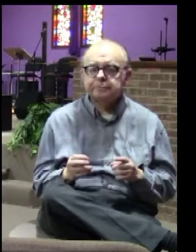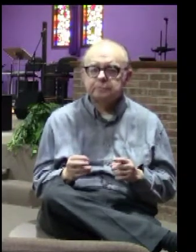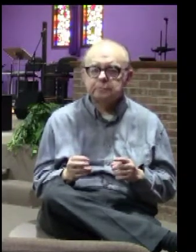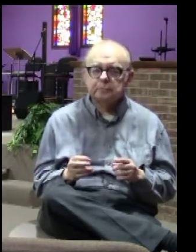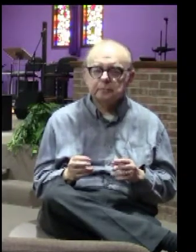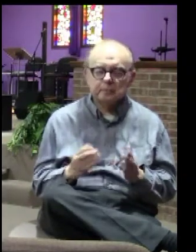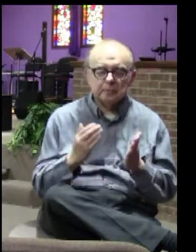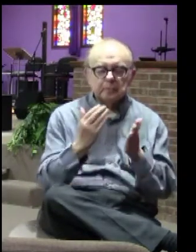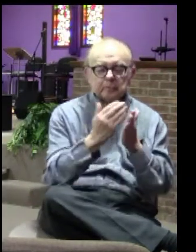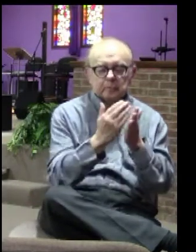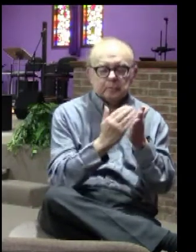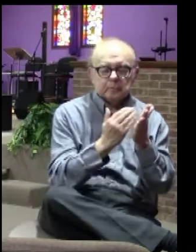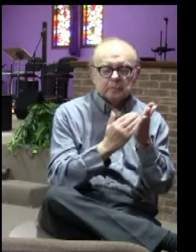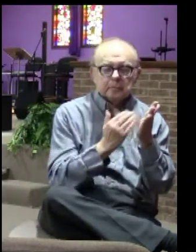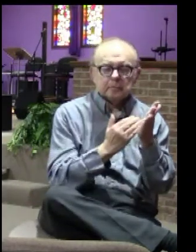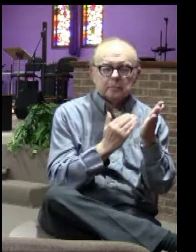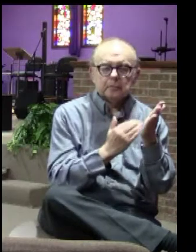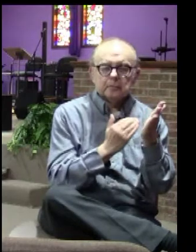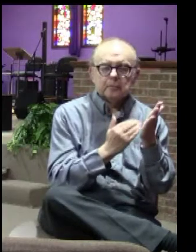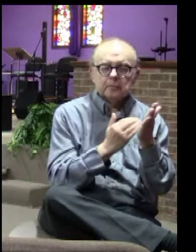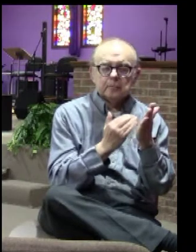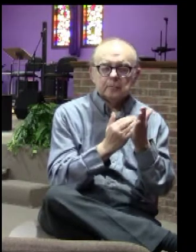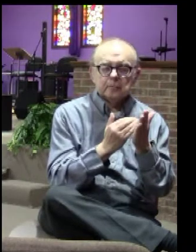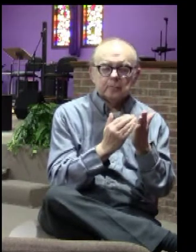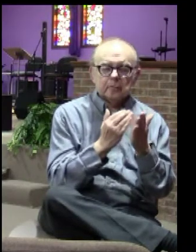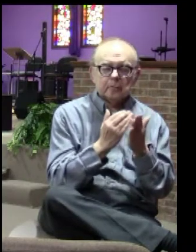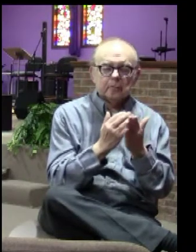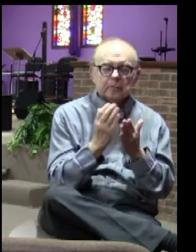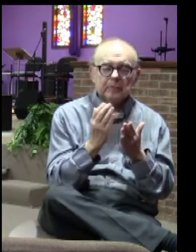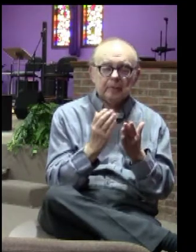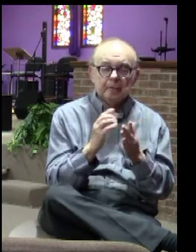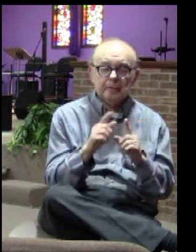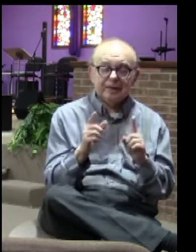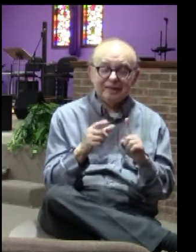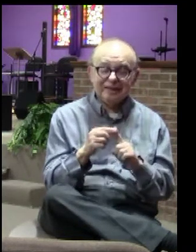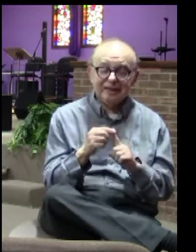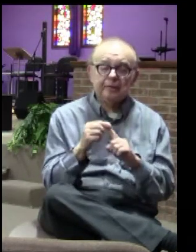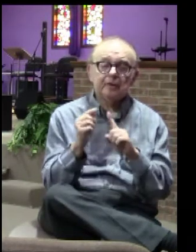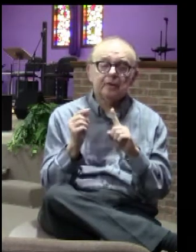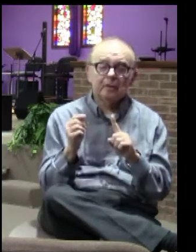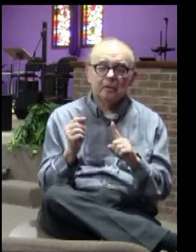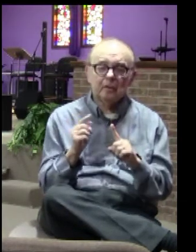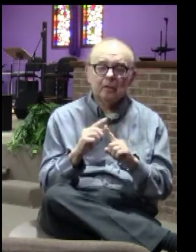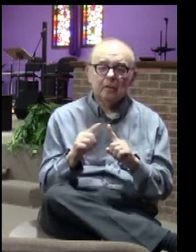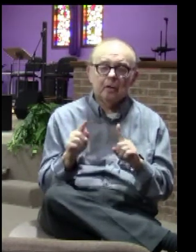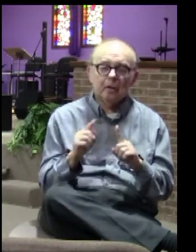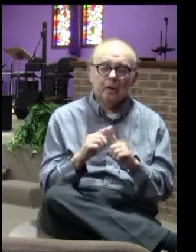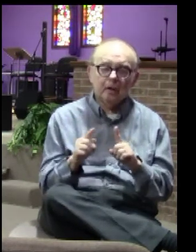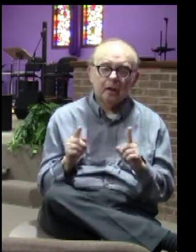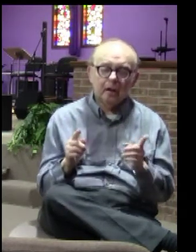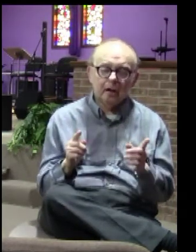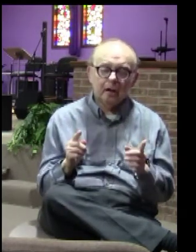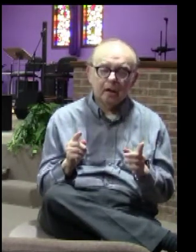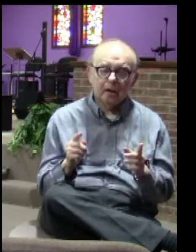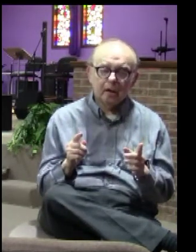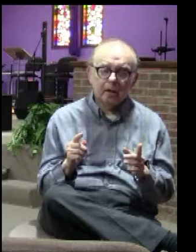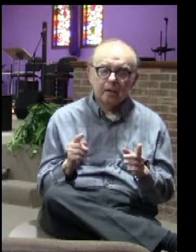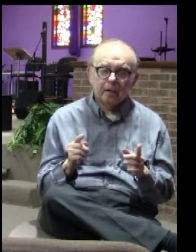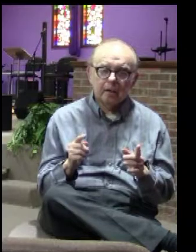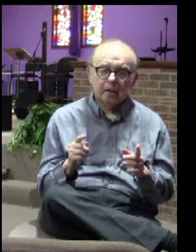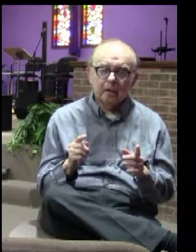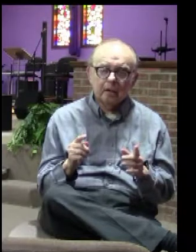the list goes on, and it's both unique, but it's also